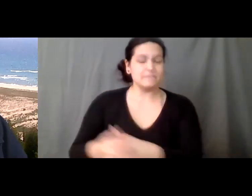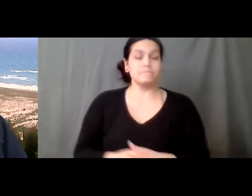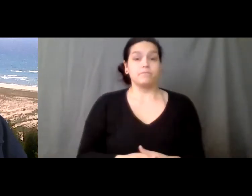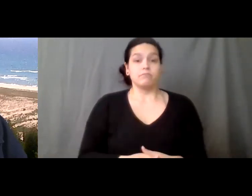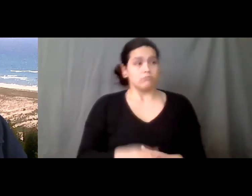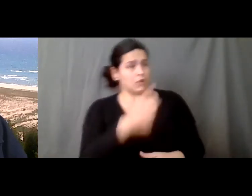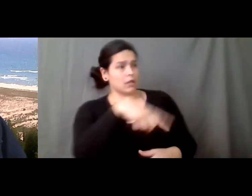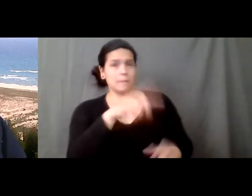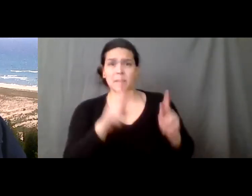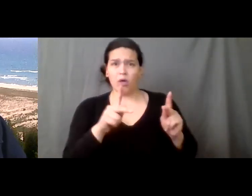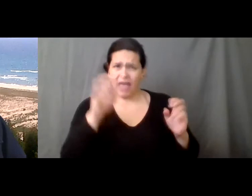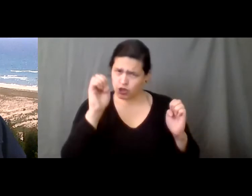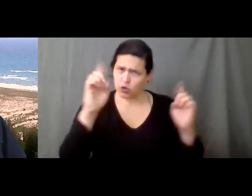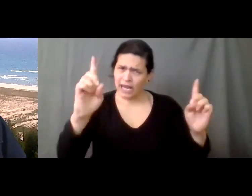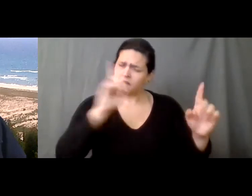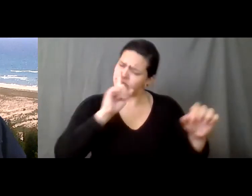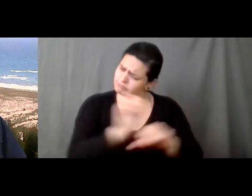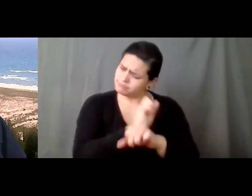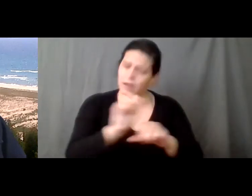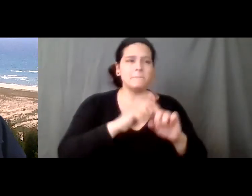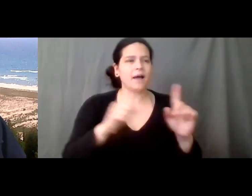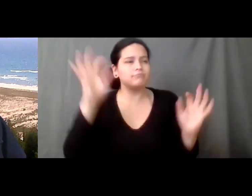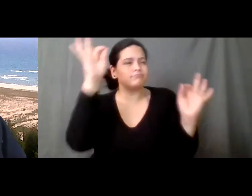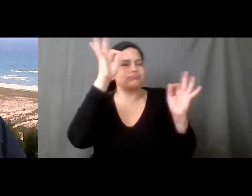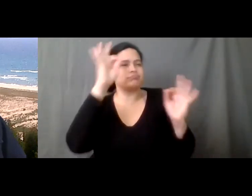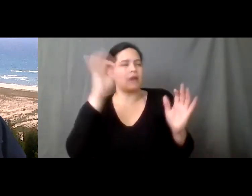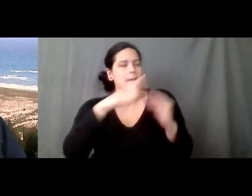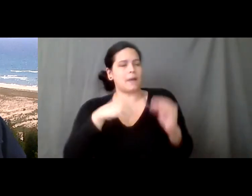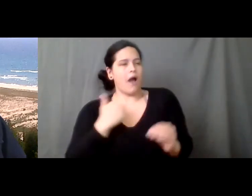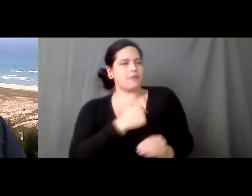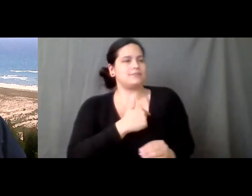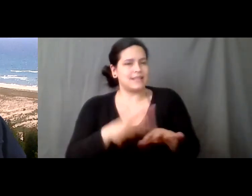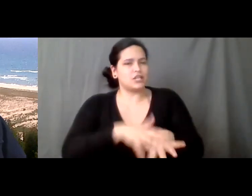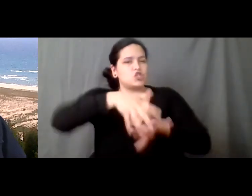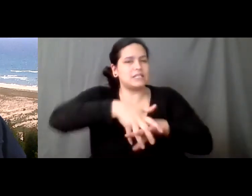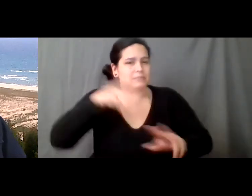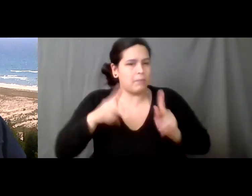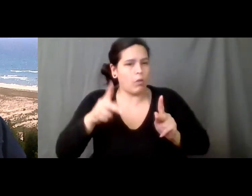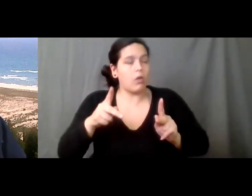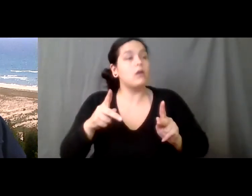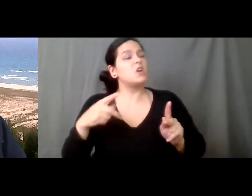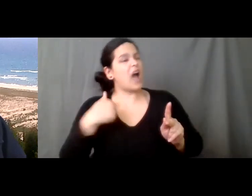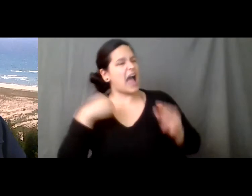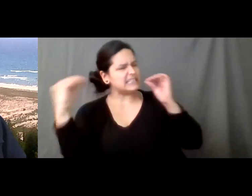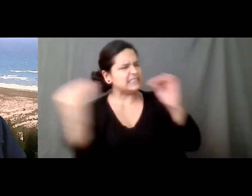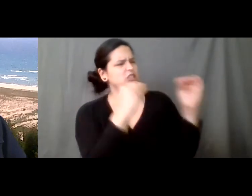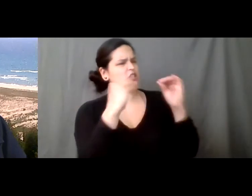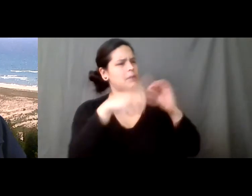law, where we talk about what that relationship is between tribes and the United